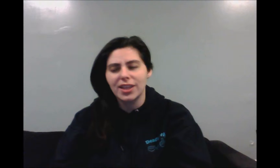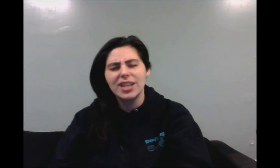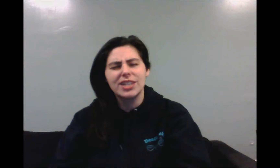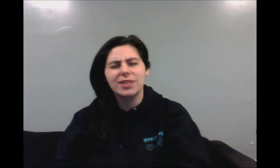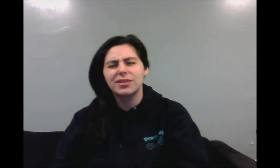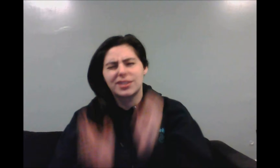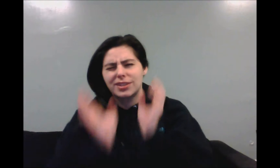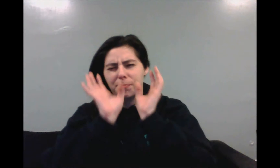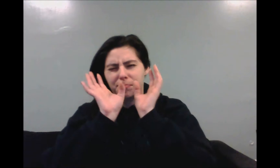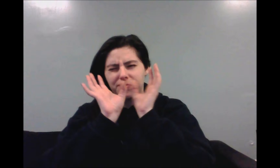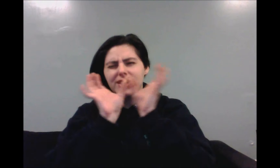he's